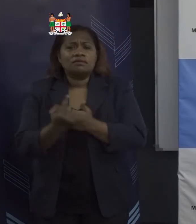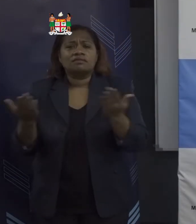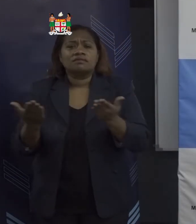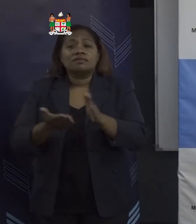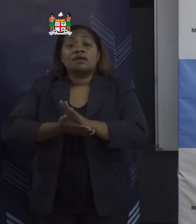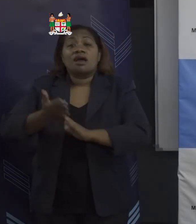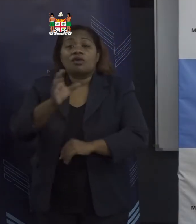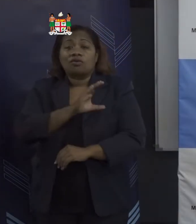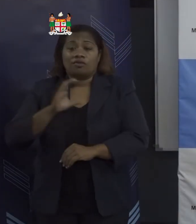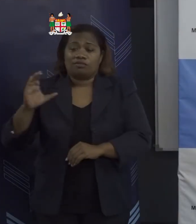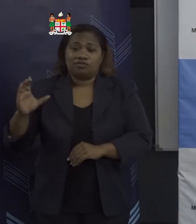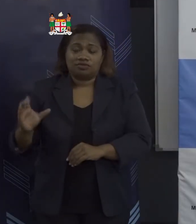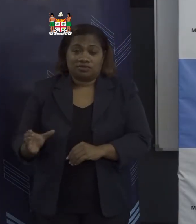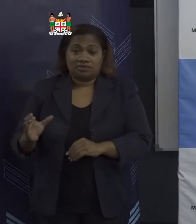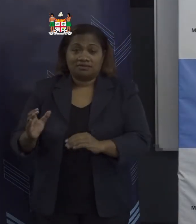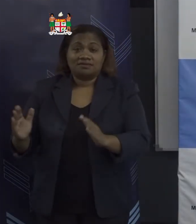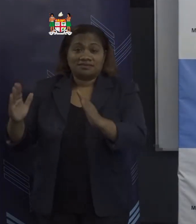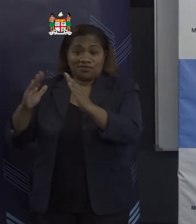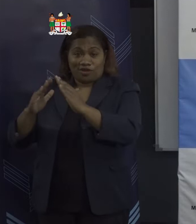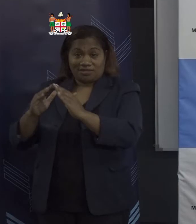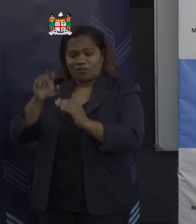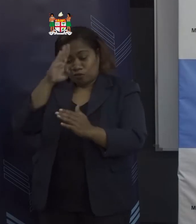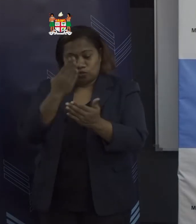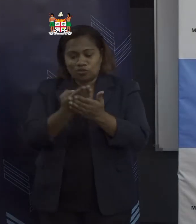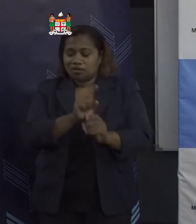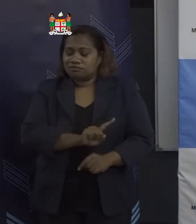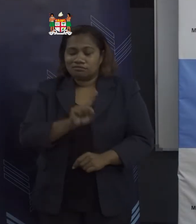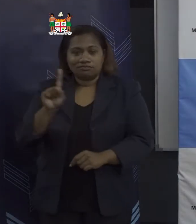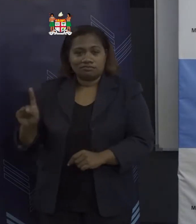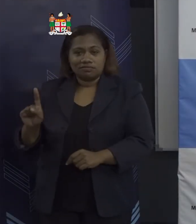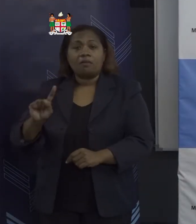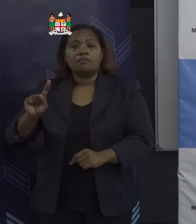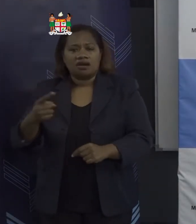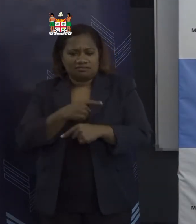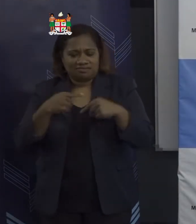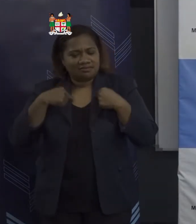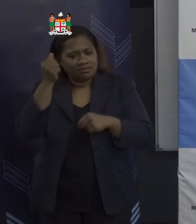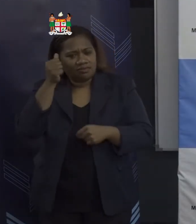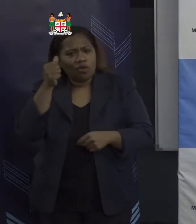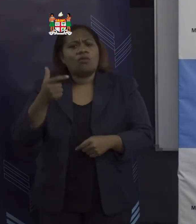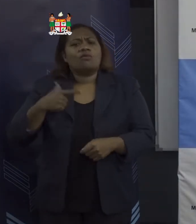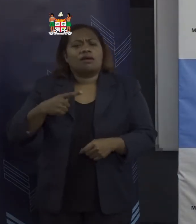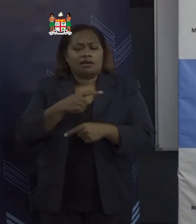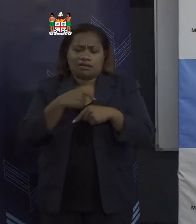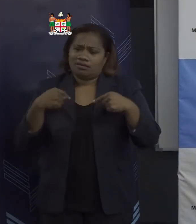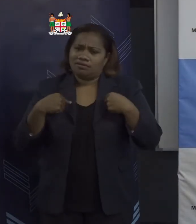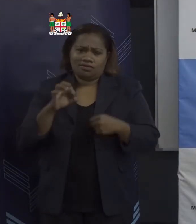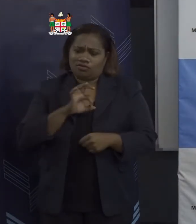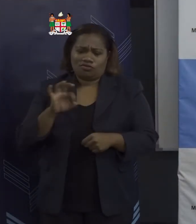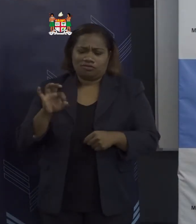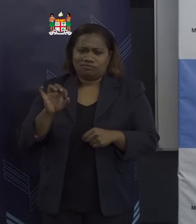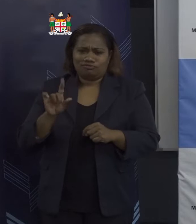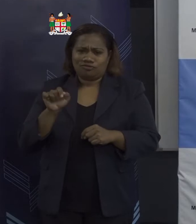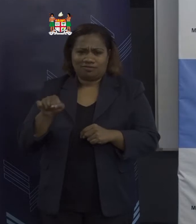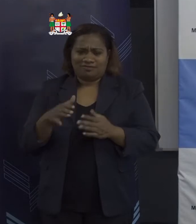Commissioner's residence with students in attendance, but we know why we're not having such celebration in